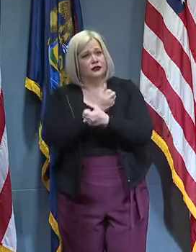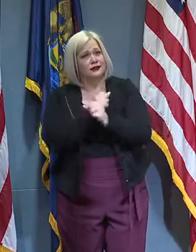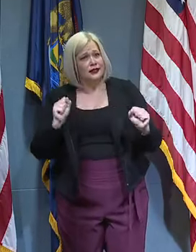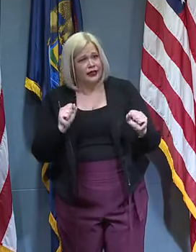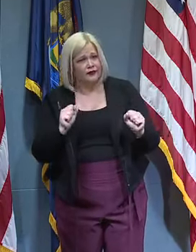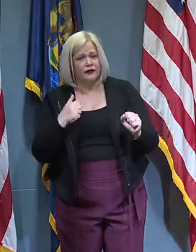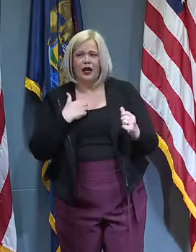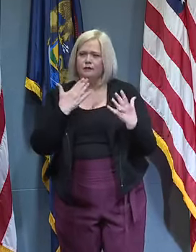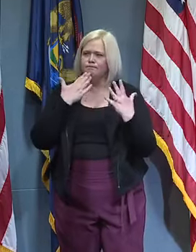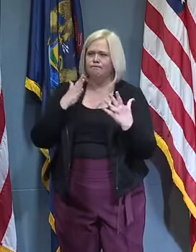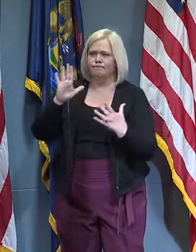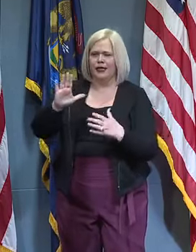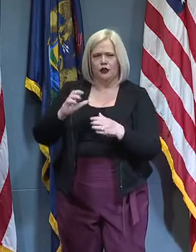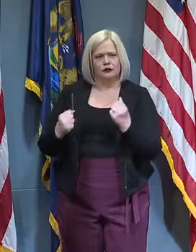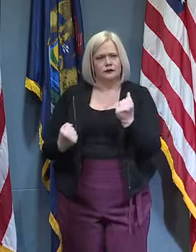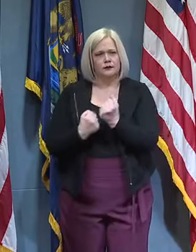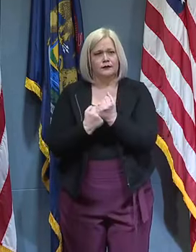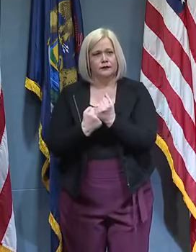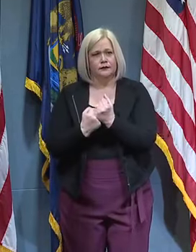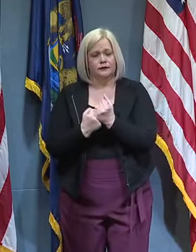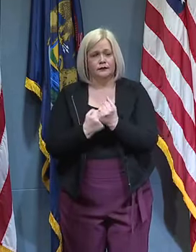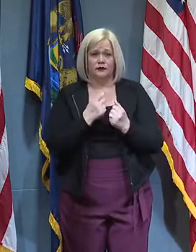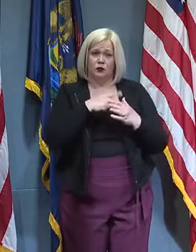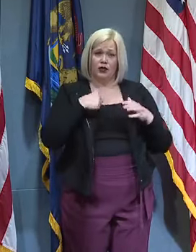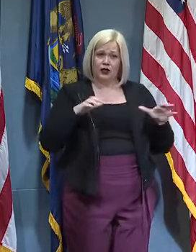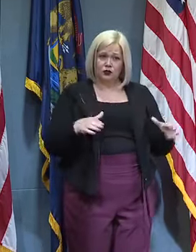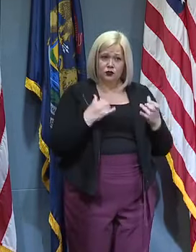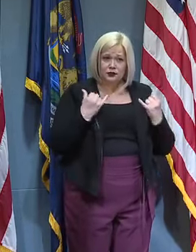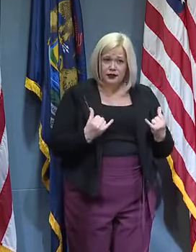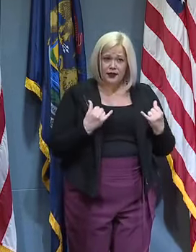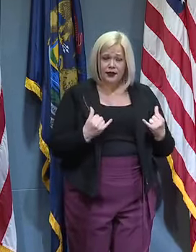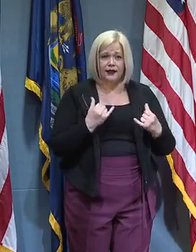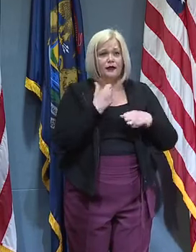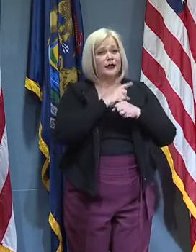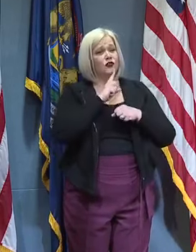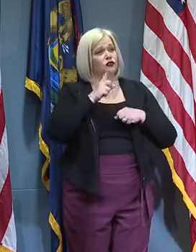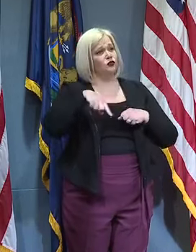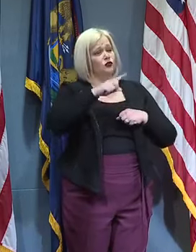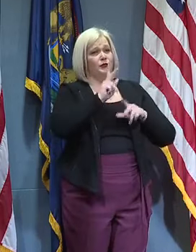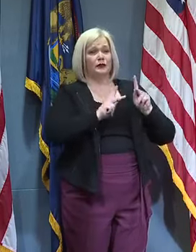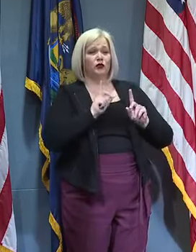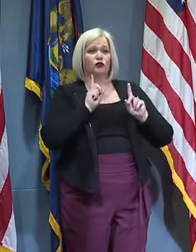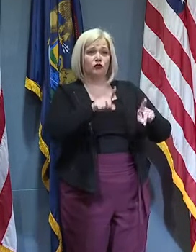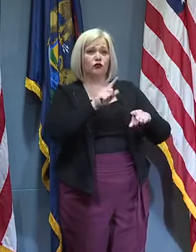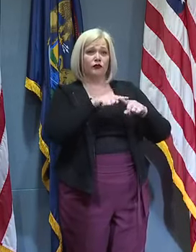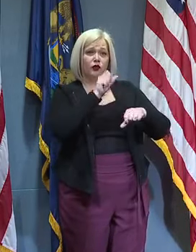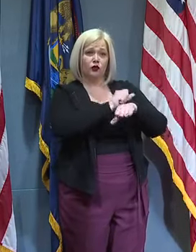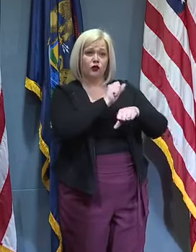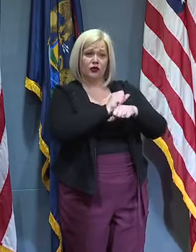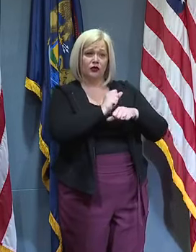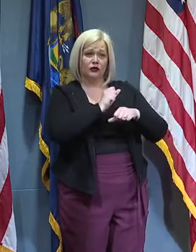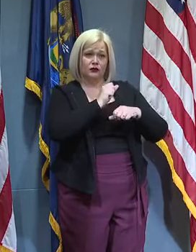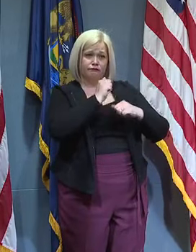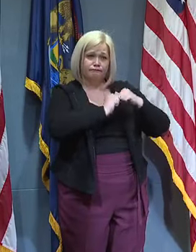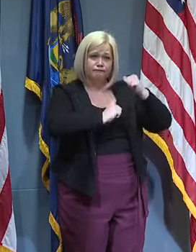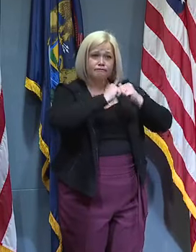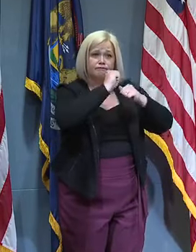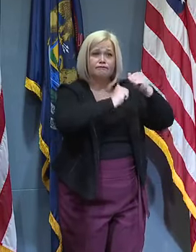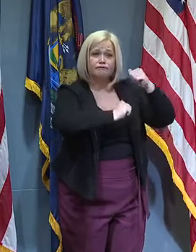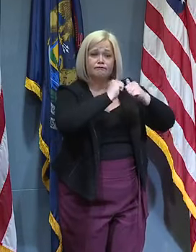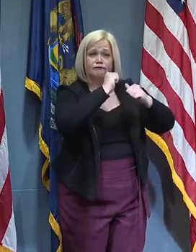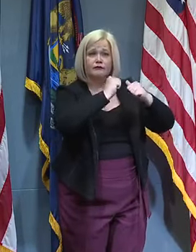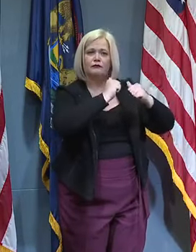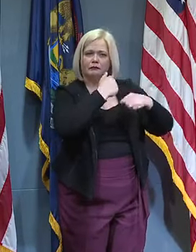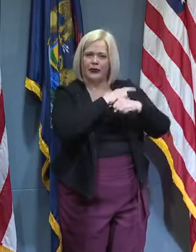their partnership. The action I'm taking today will ensure that the construction industry does move forward in a safe manner as